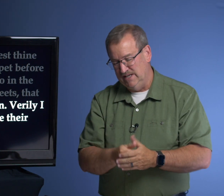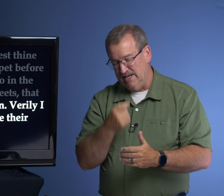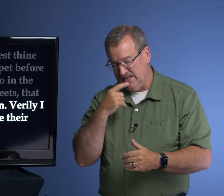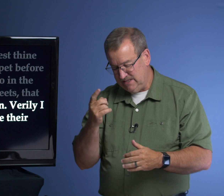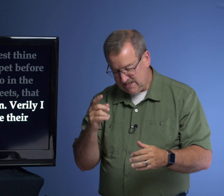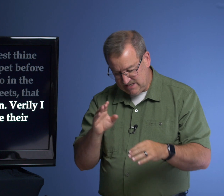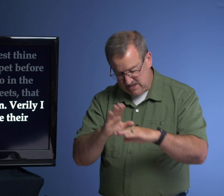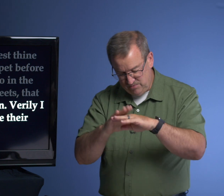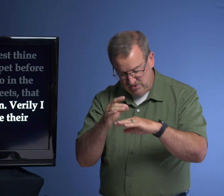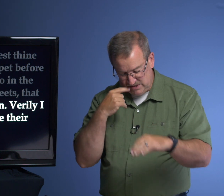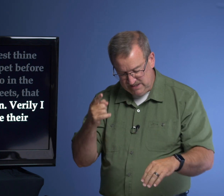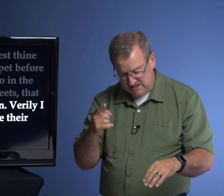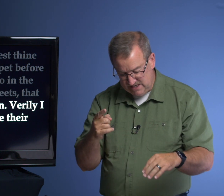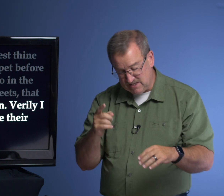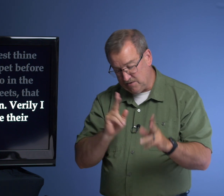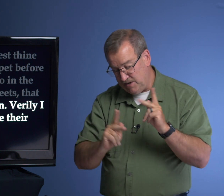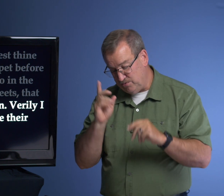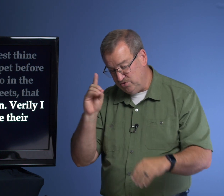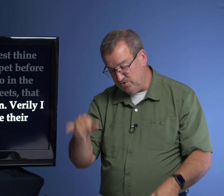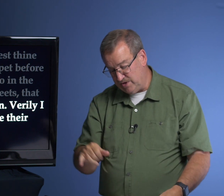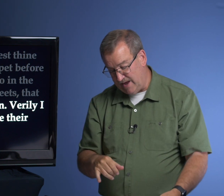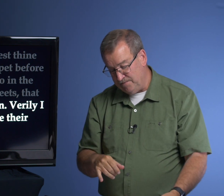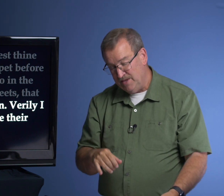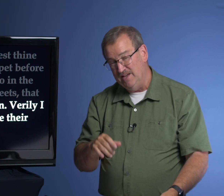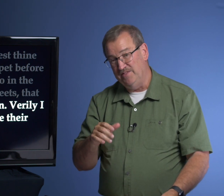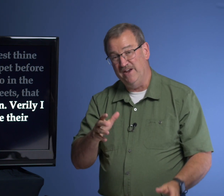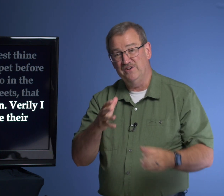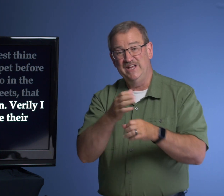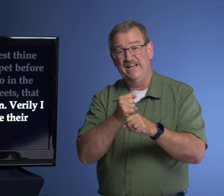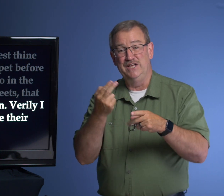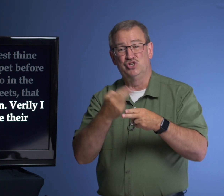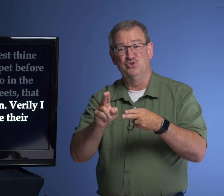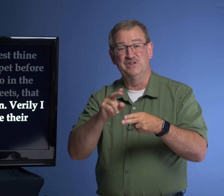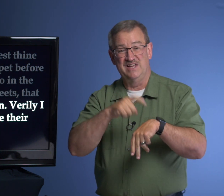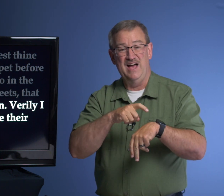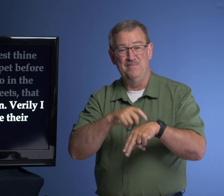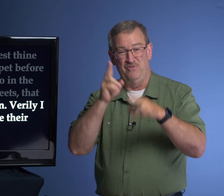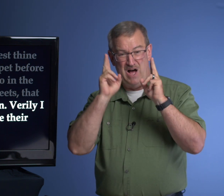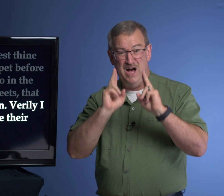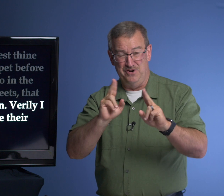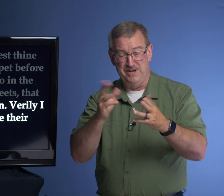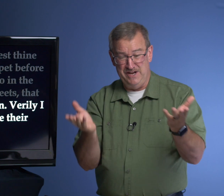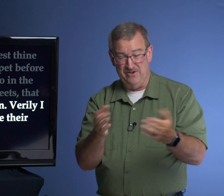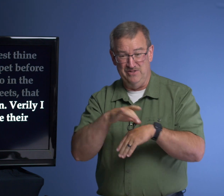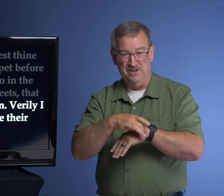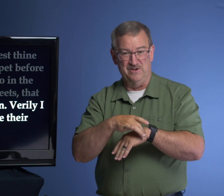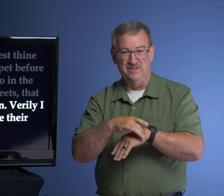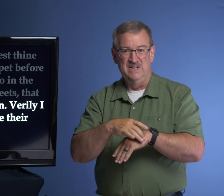And he warns, that the people who do that, they're going to get a short time of honor here on the earth.